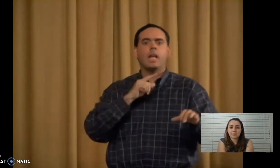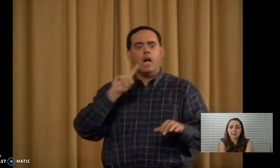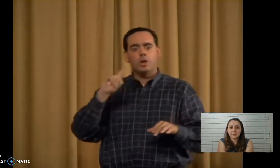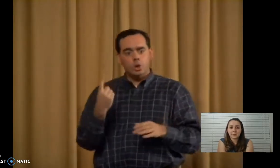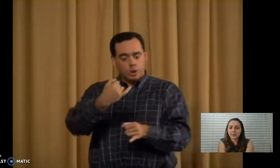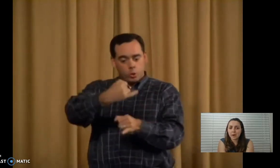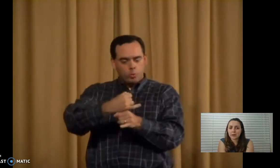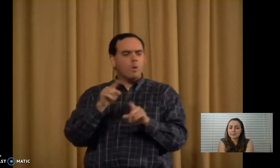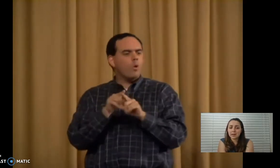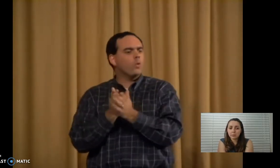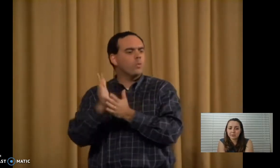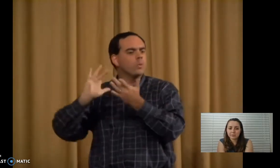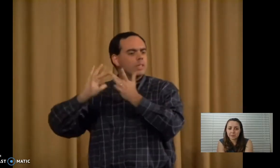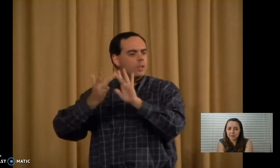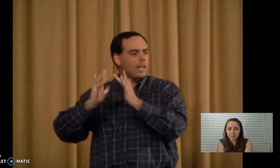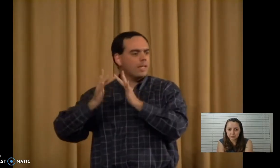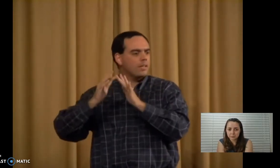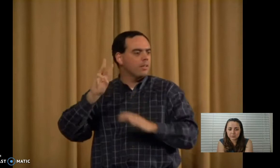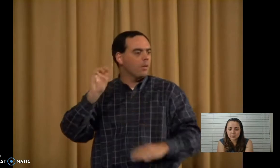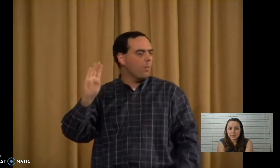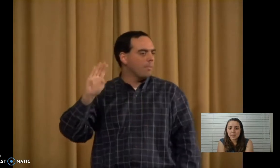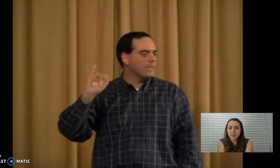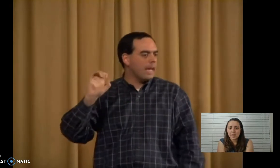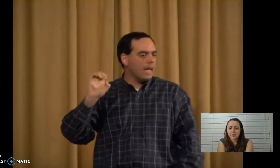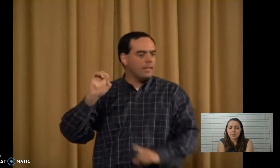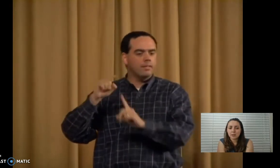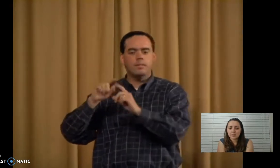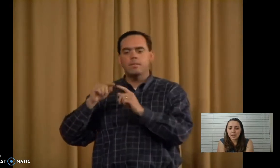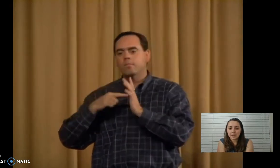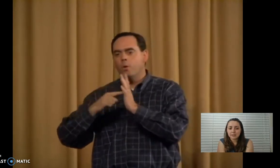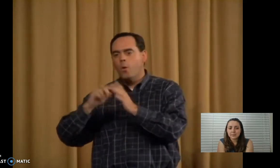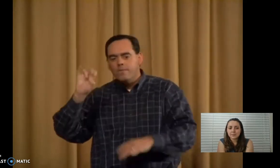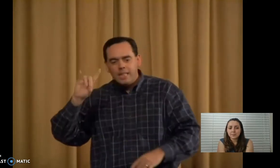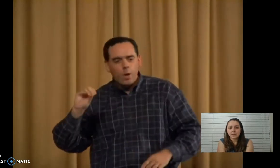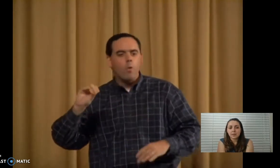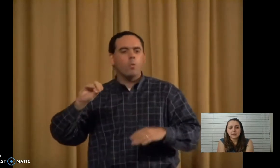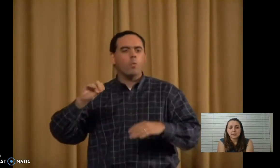school, and then it could spread out. It's not only for residential schools. It would be online.